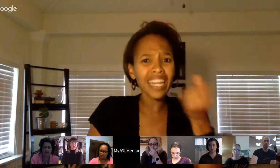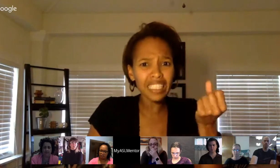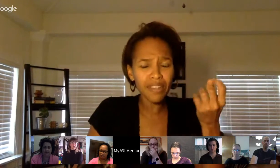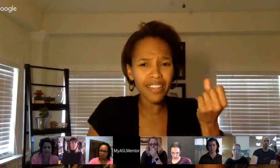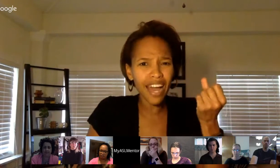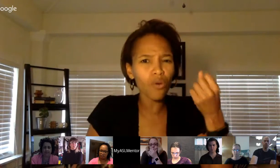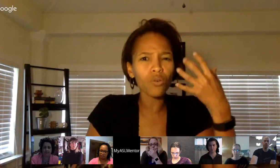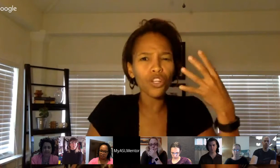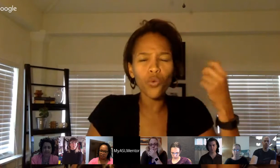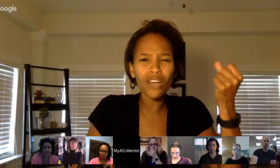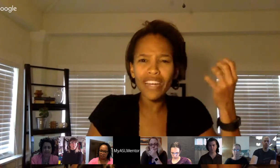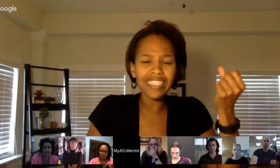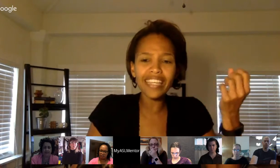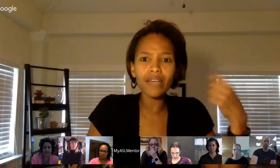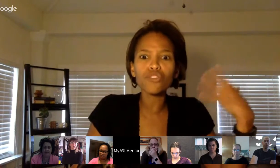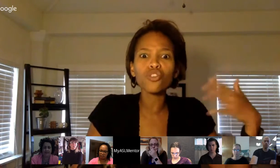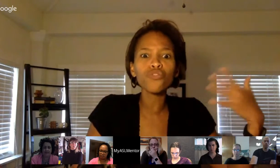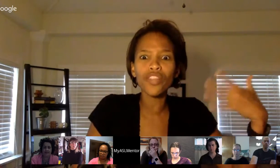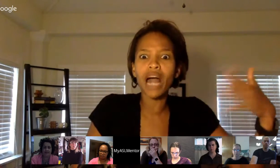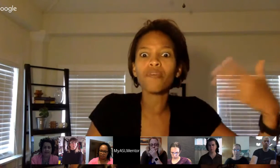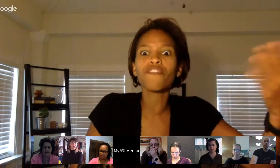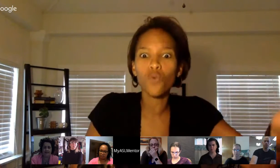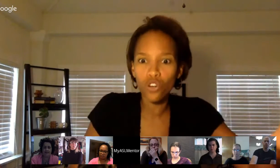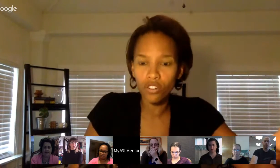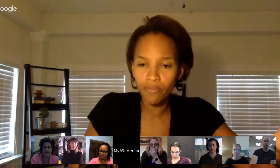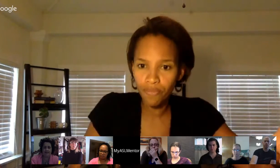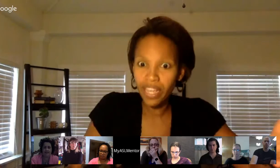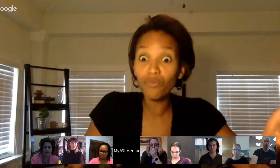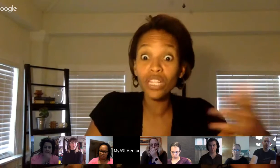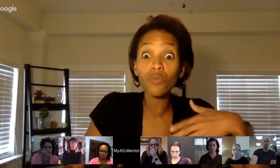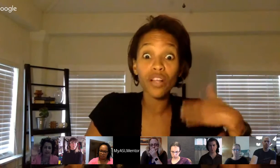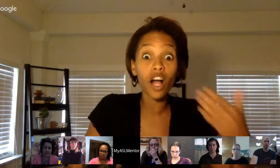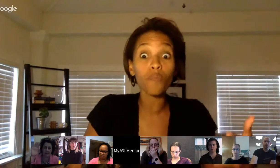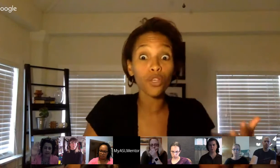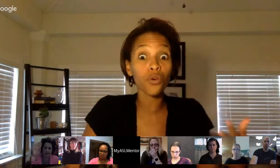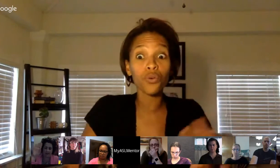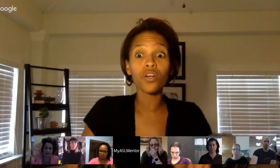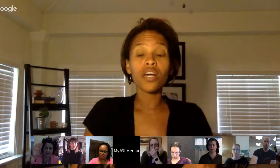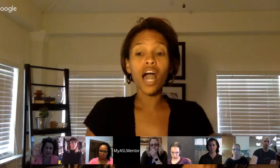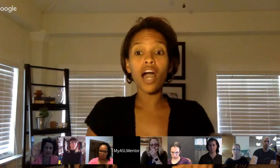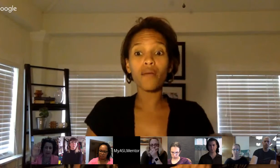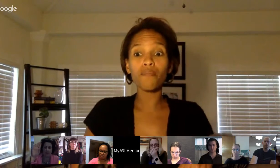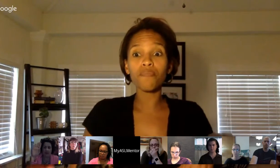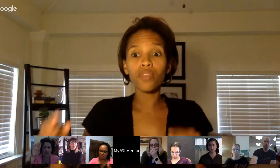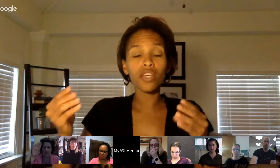person signing something like that. Well, you know, what have I seen them do for that before? It really will help you